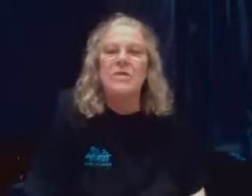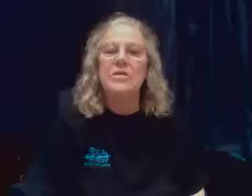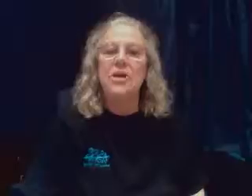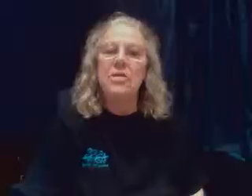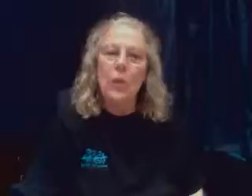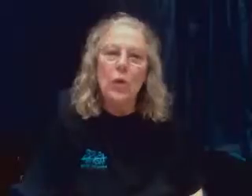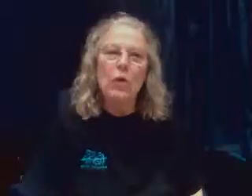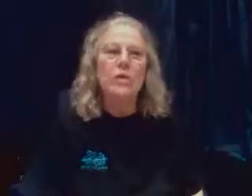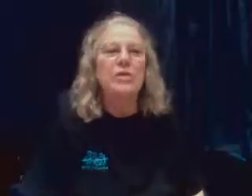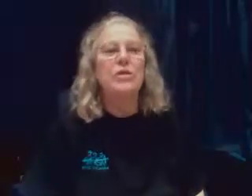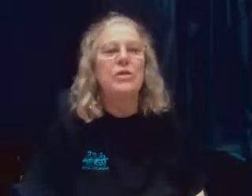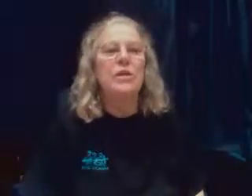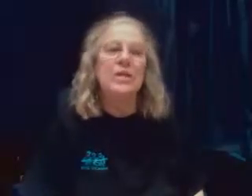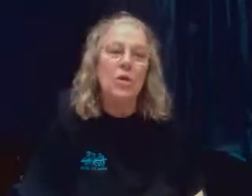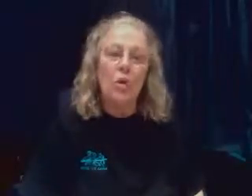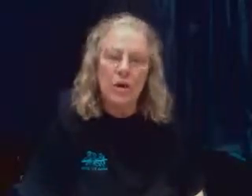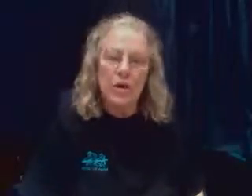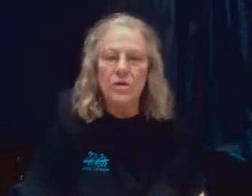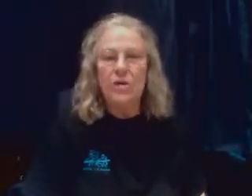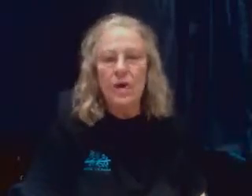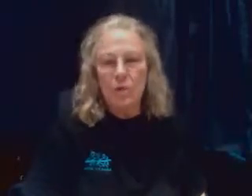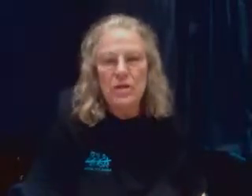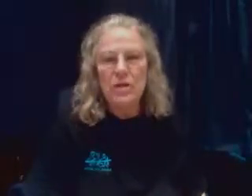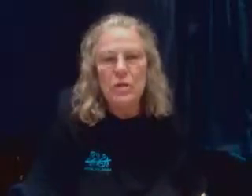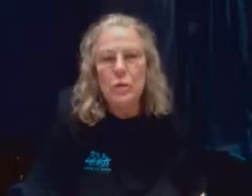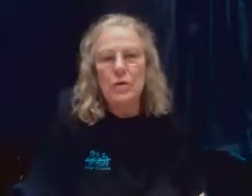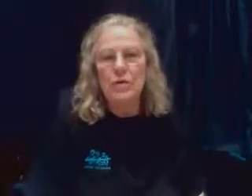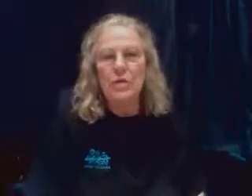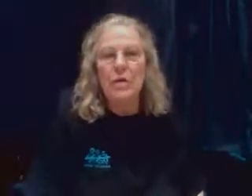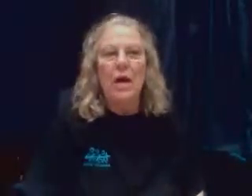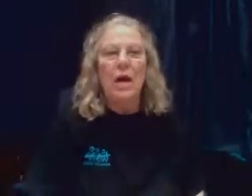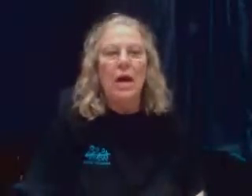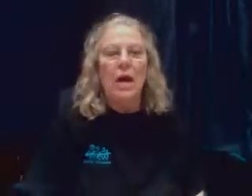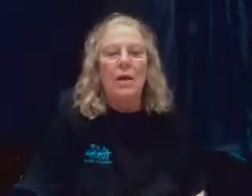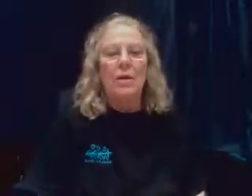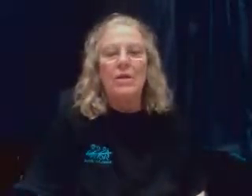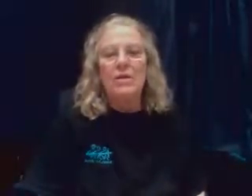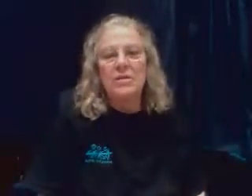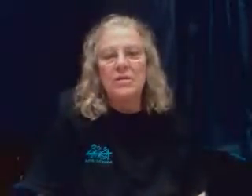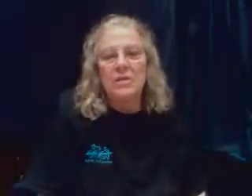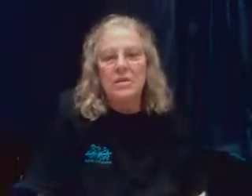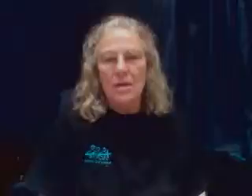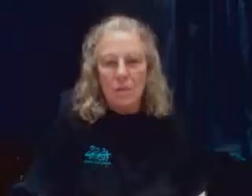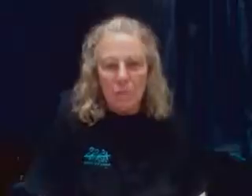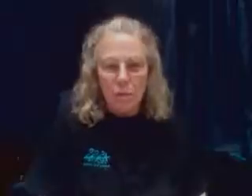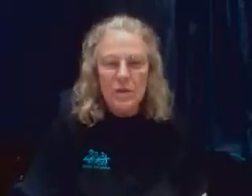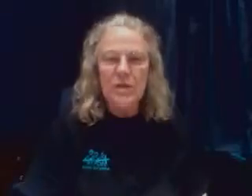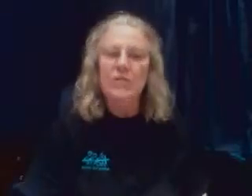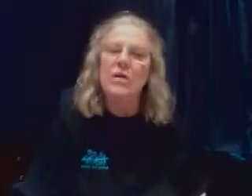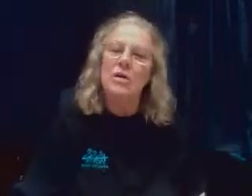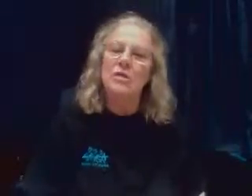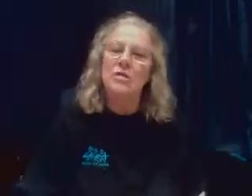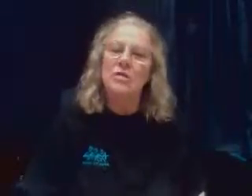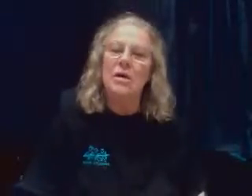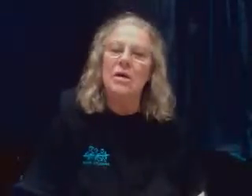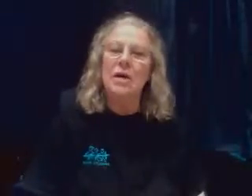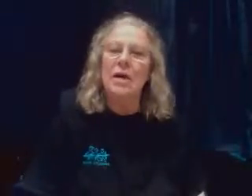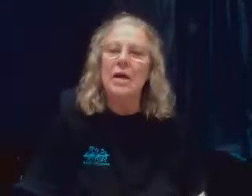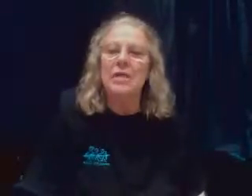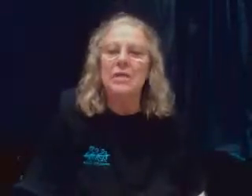The song that we're going to do is According to Thy Gracious Word. This is a little more difficult song. It is